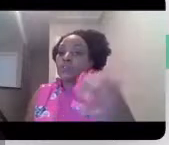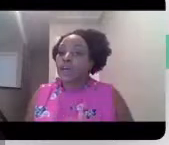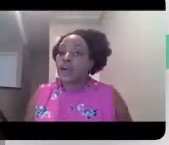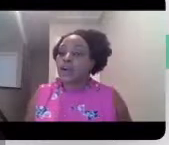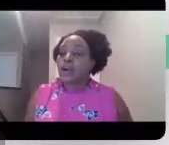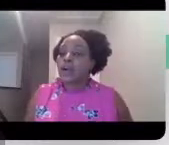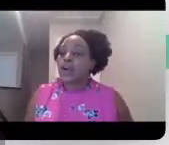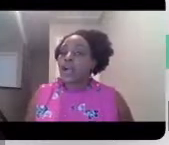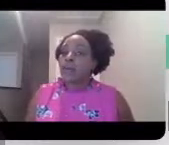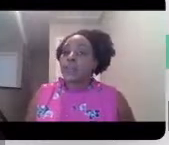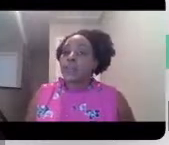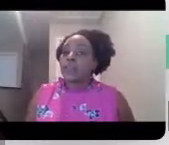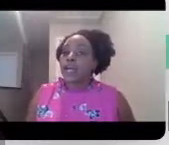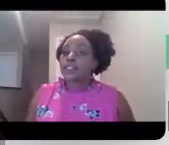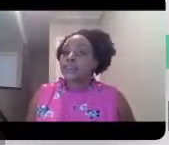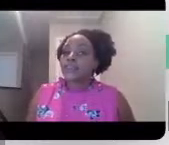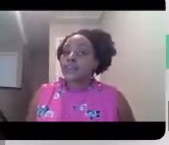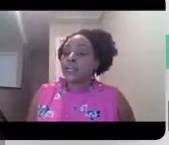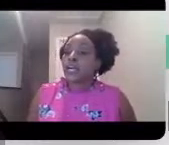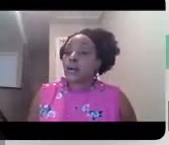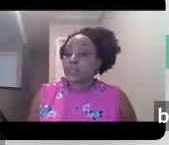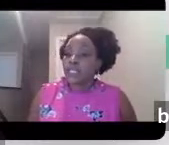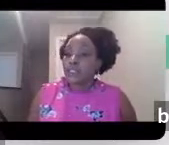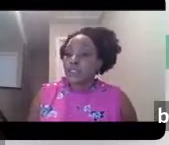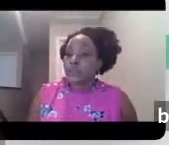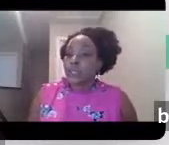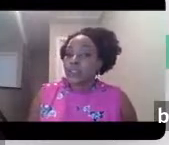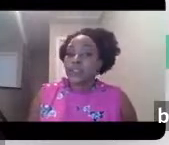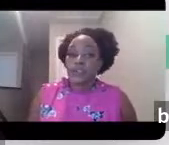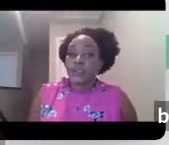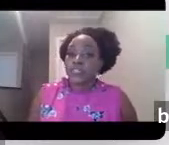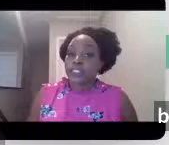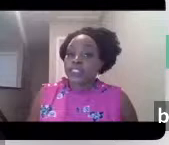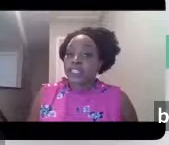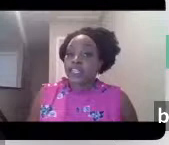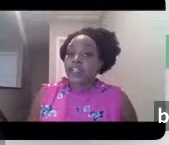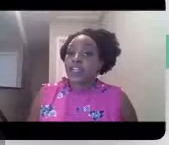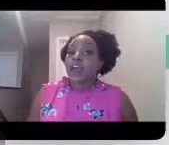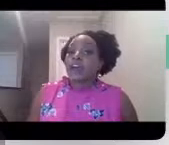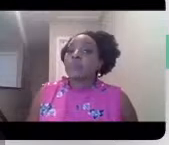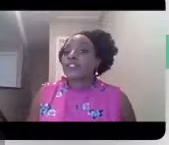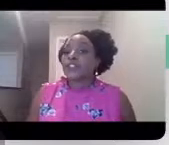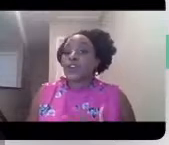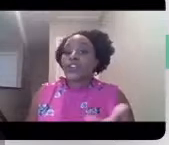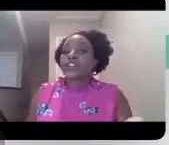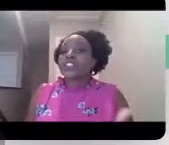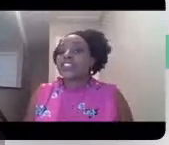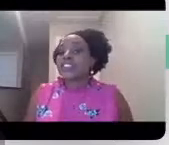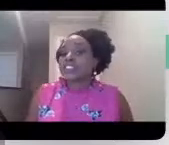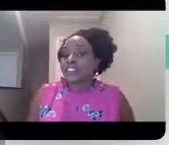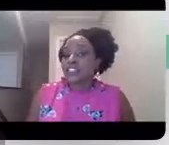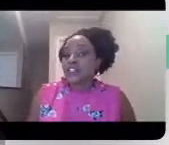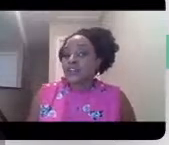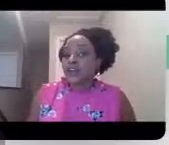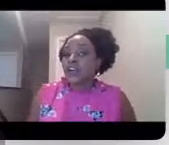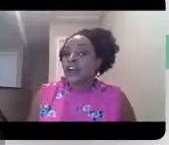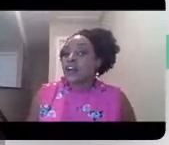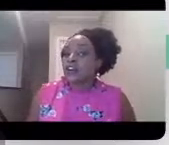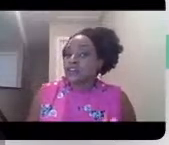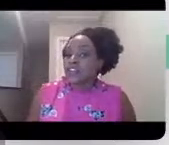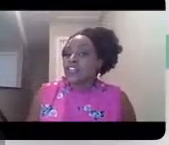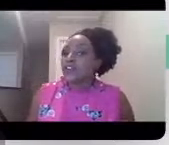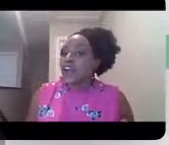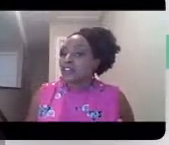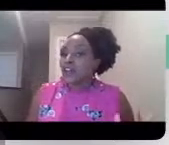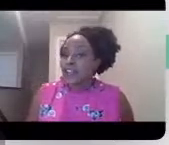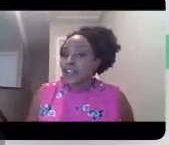to accommodate it, ask for the accommodations when in the university setting, because all of those things, if